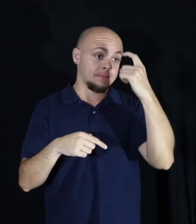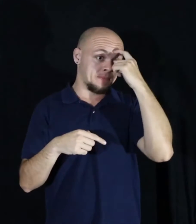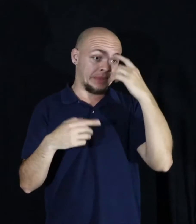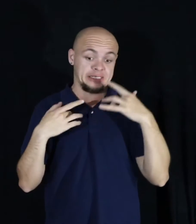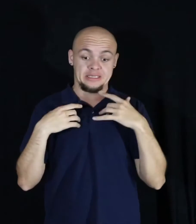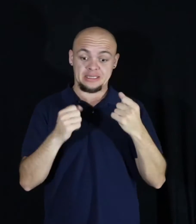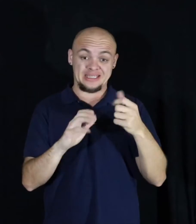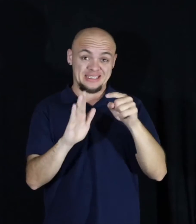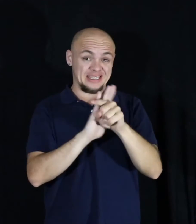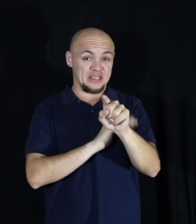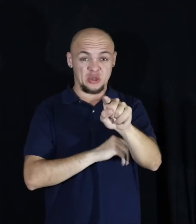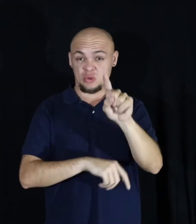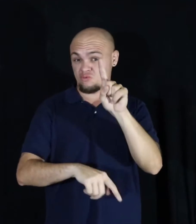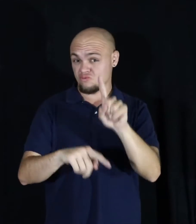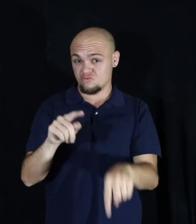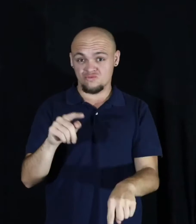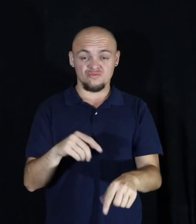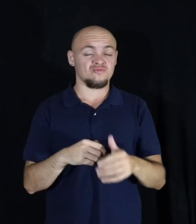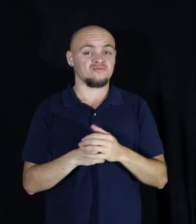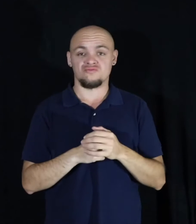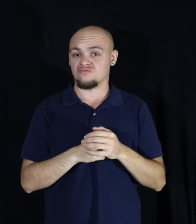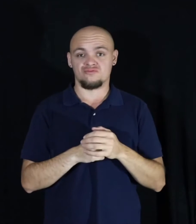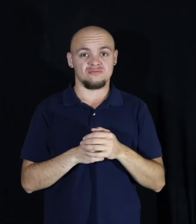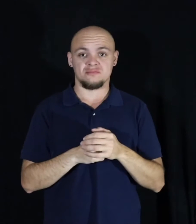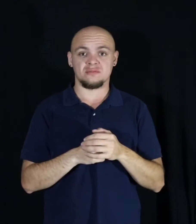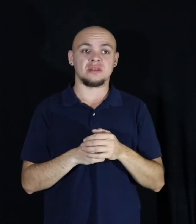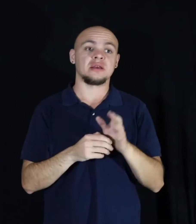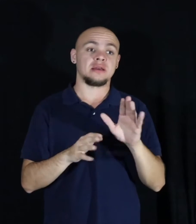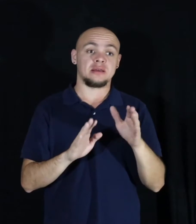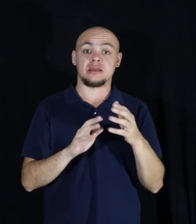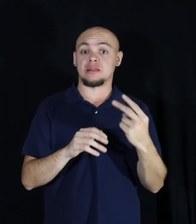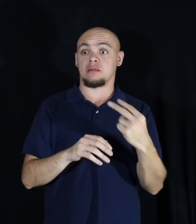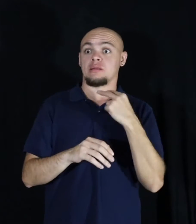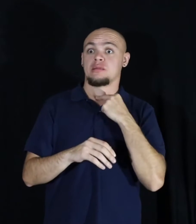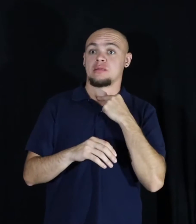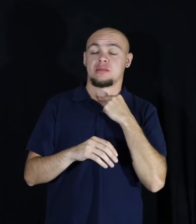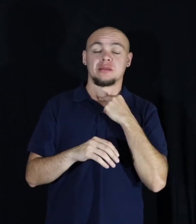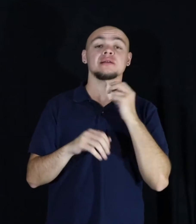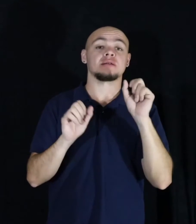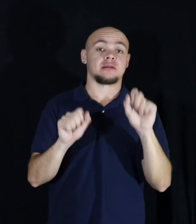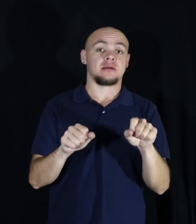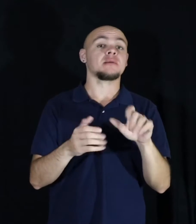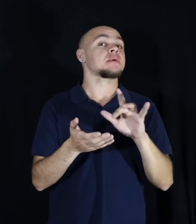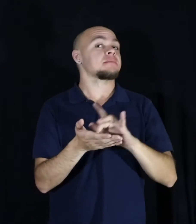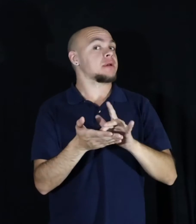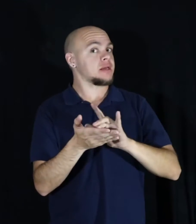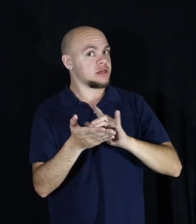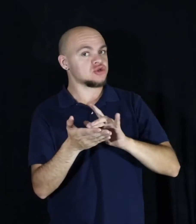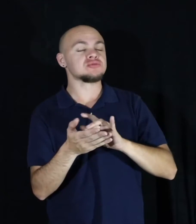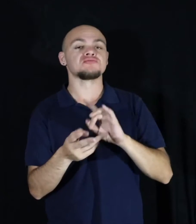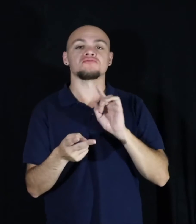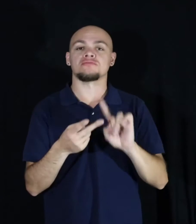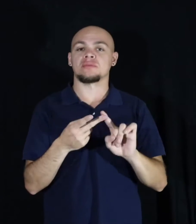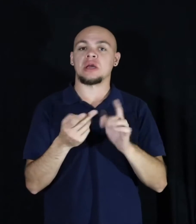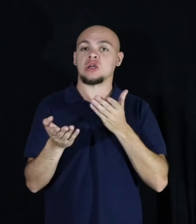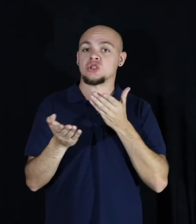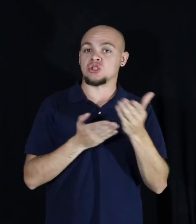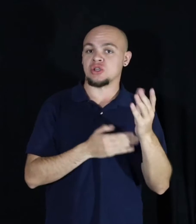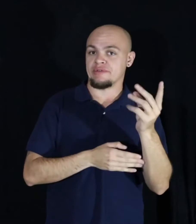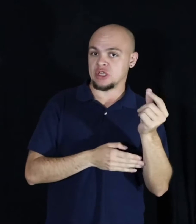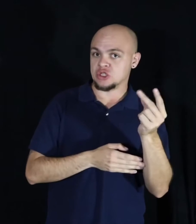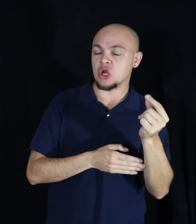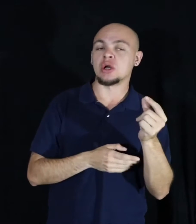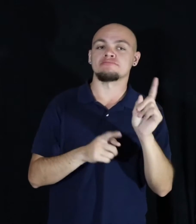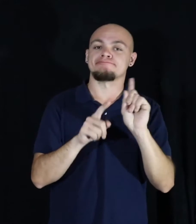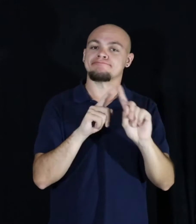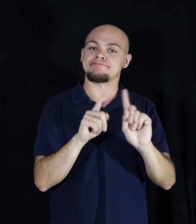you. Devastating and debilitating, absolutely. But you need some medication and perhaps a service dog and various